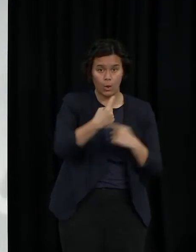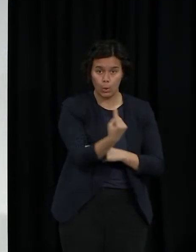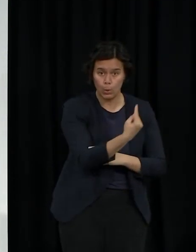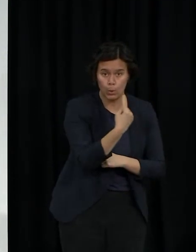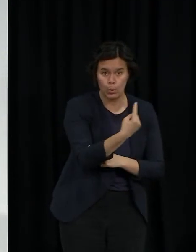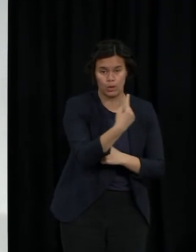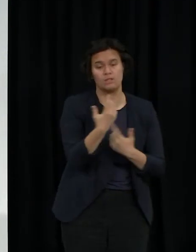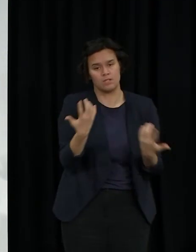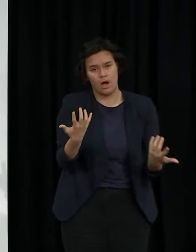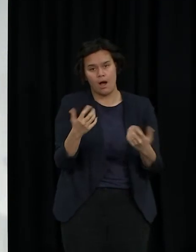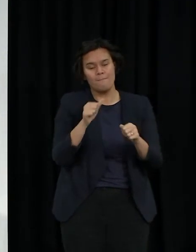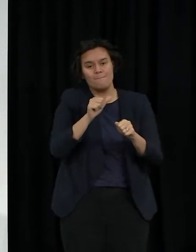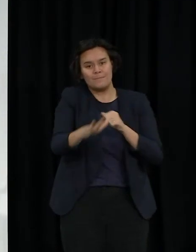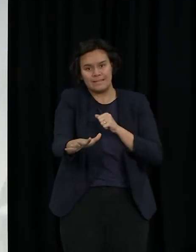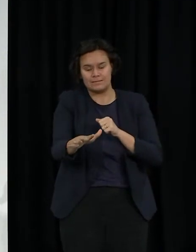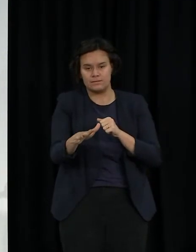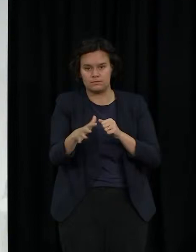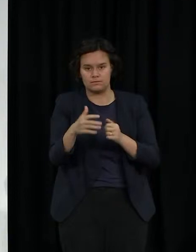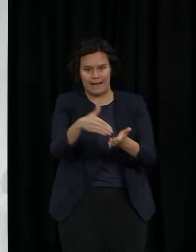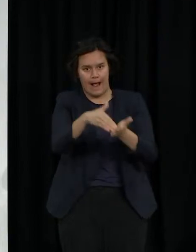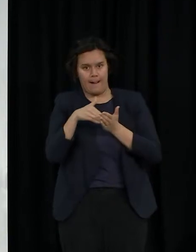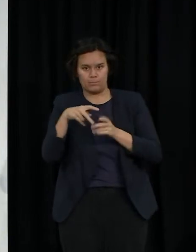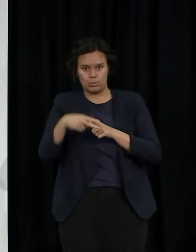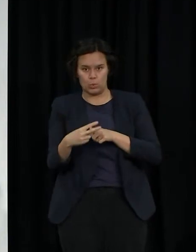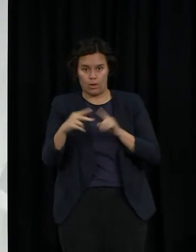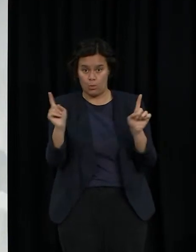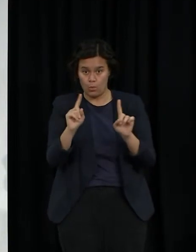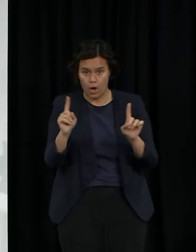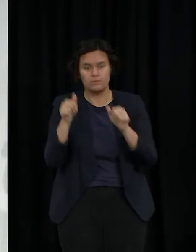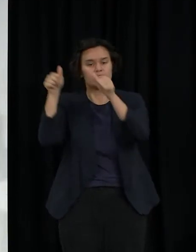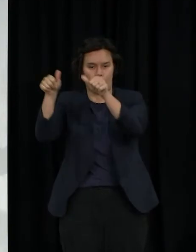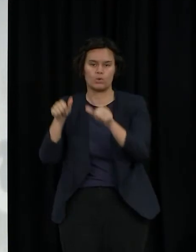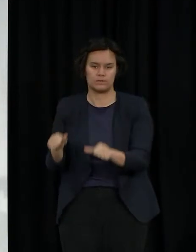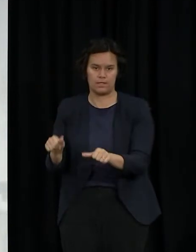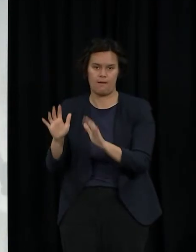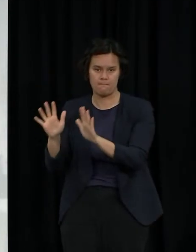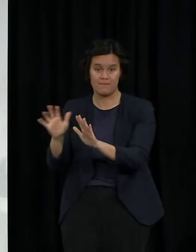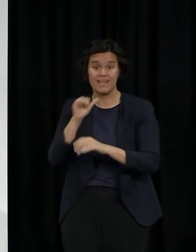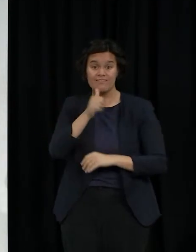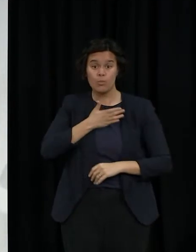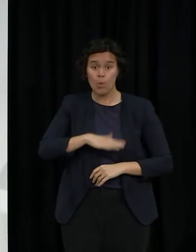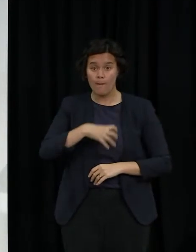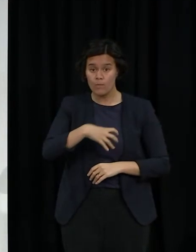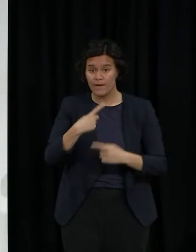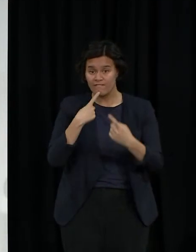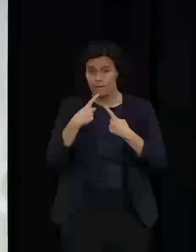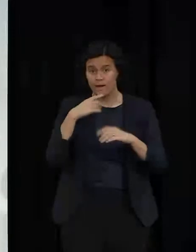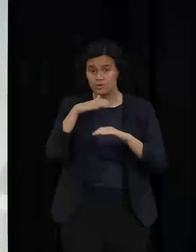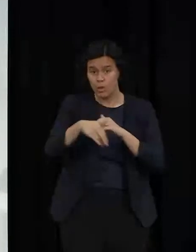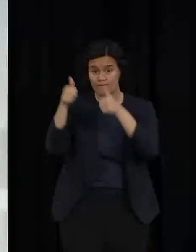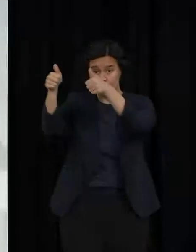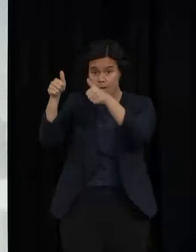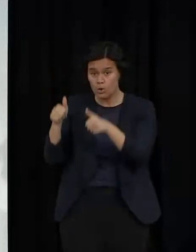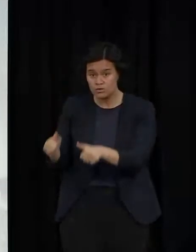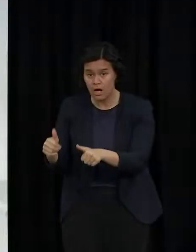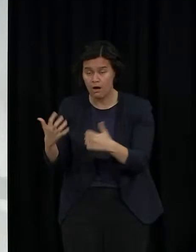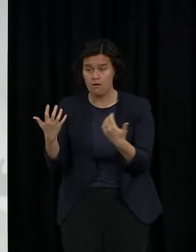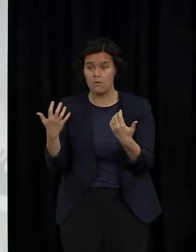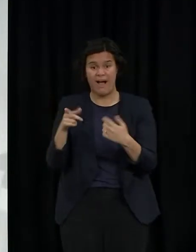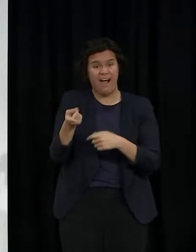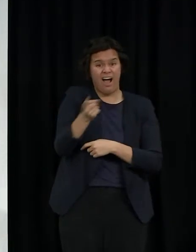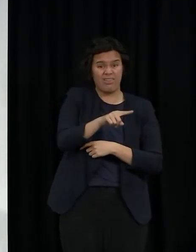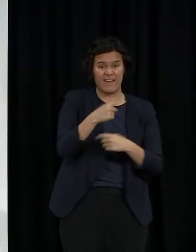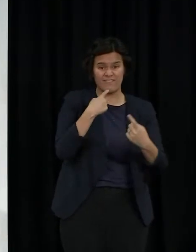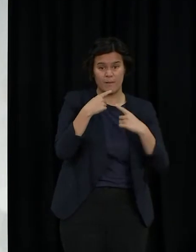scanning remains very important to that. More information about these requirements and access QR posters can be found on the